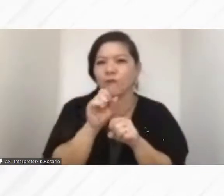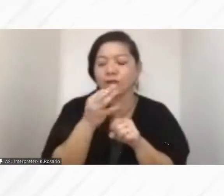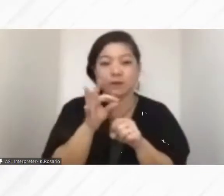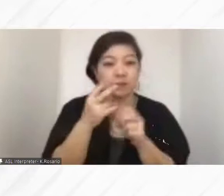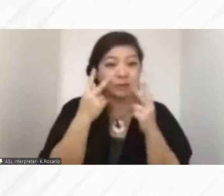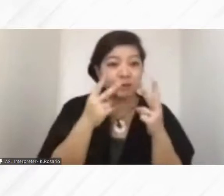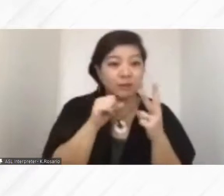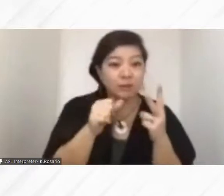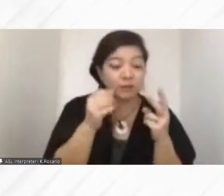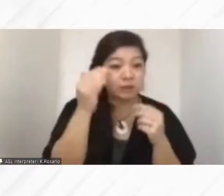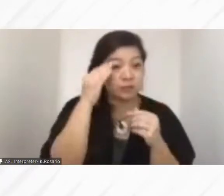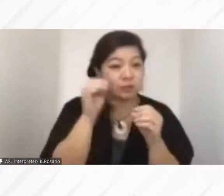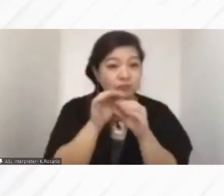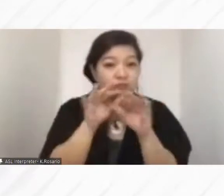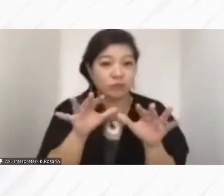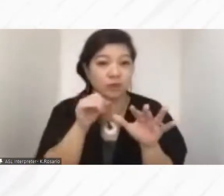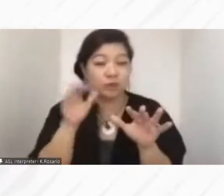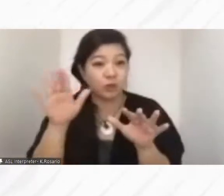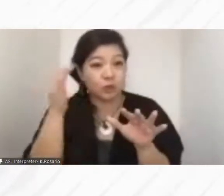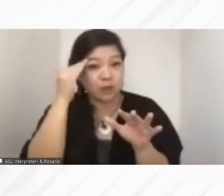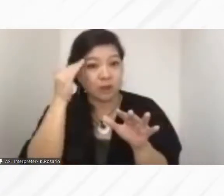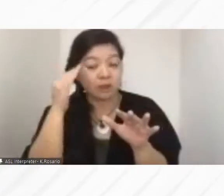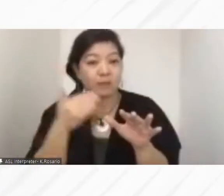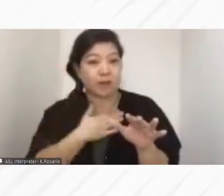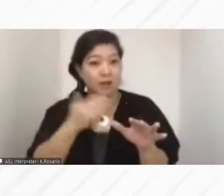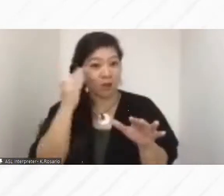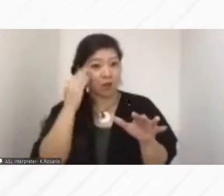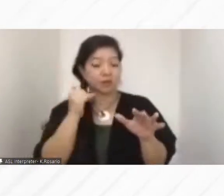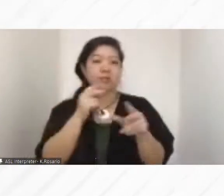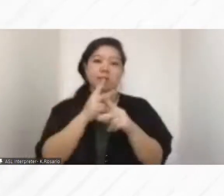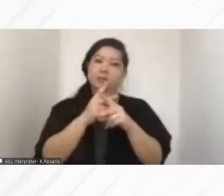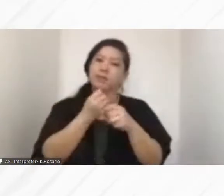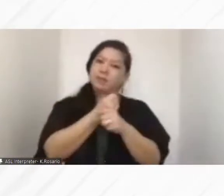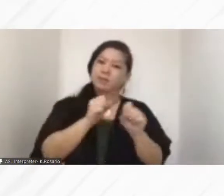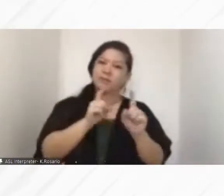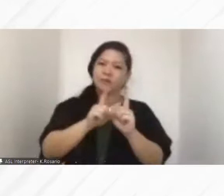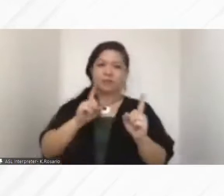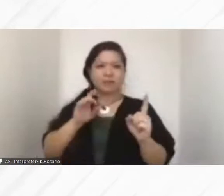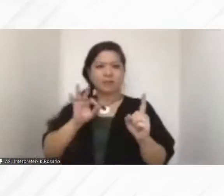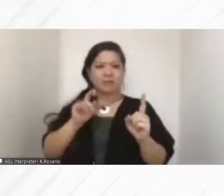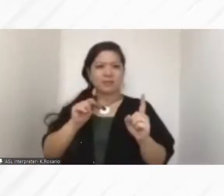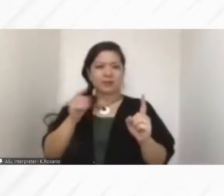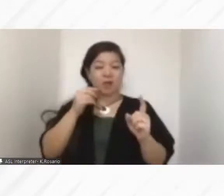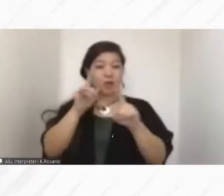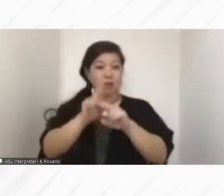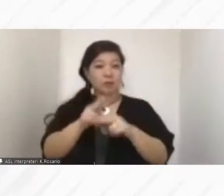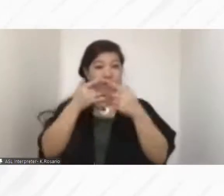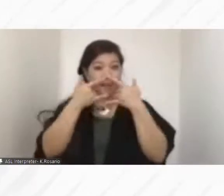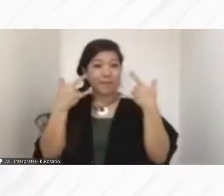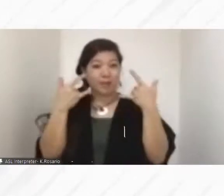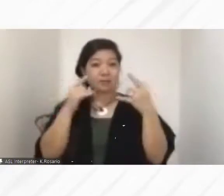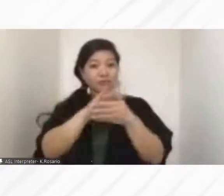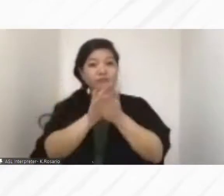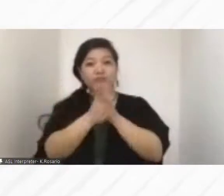their knowledge and without your knowledge. So keeping a safe distance and using masks and frequent hand